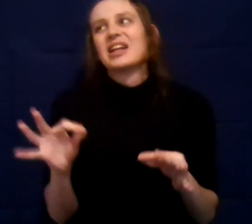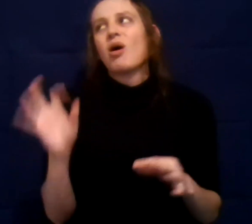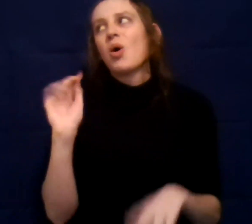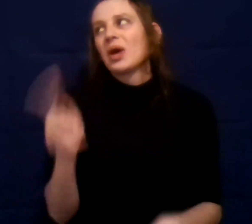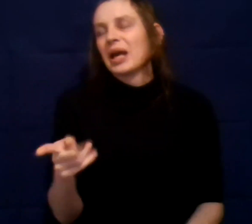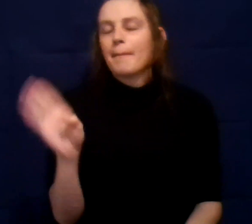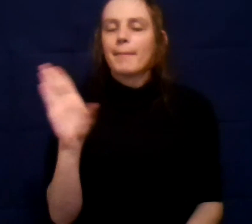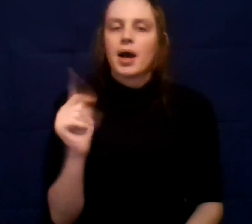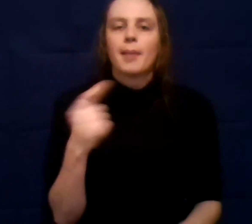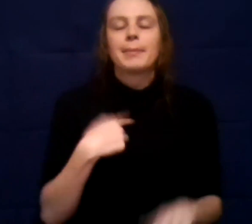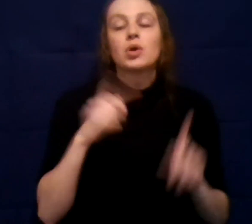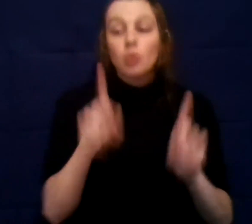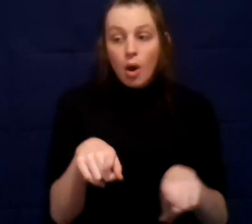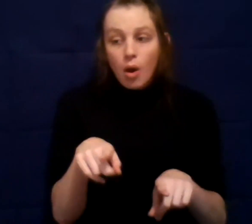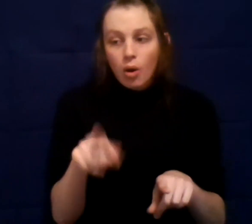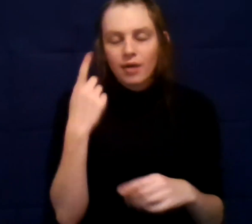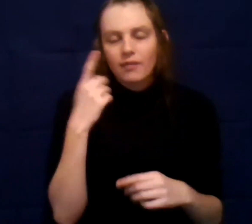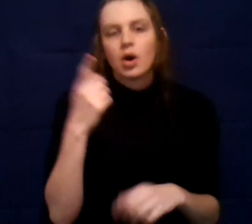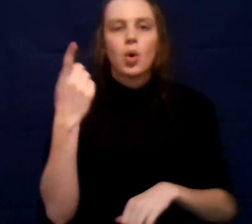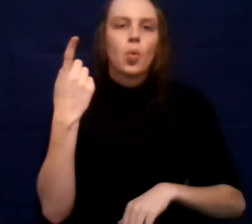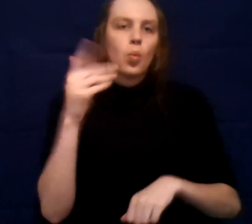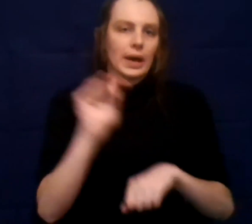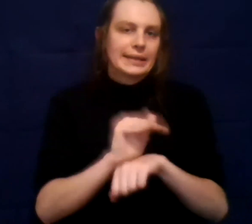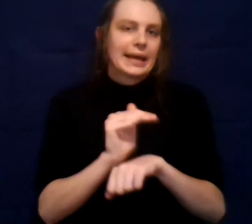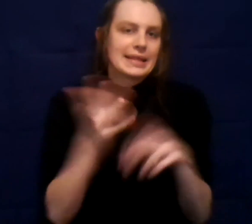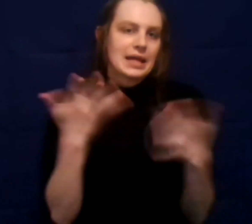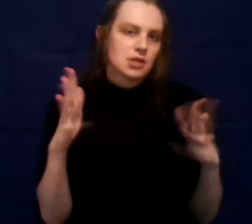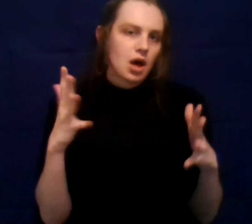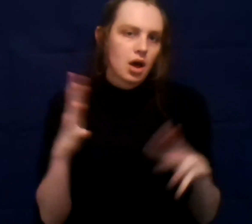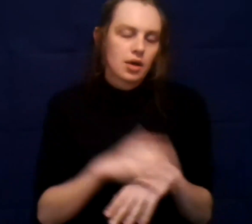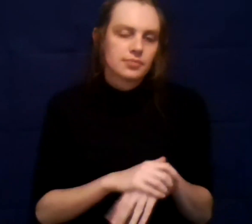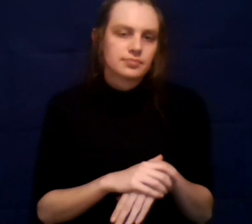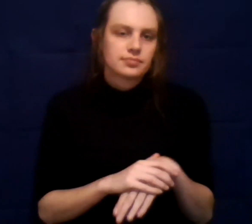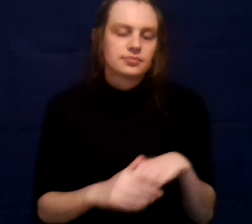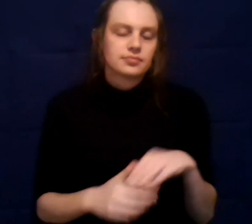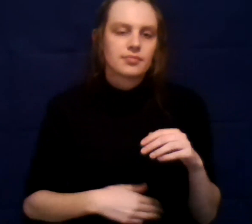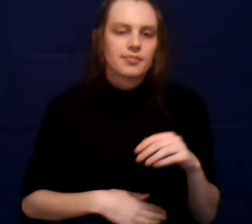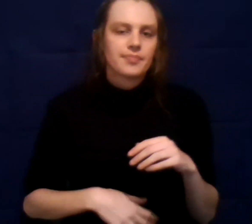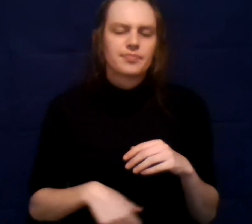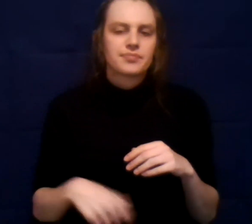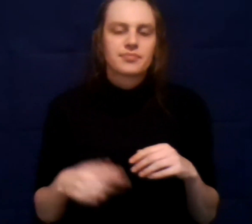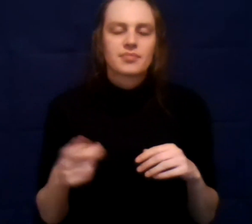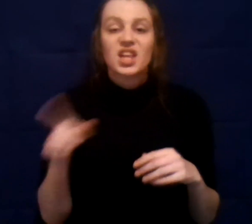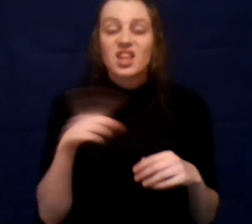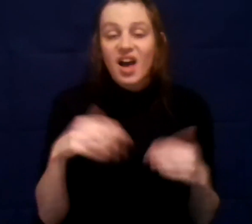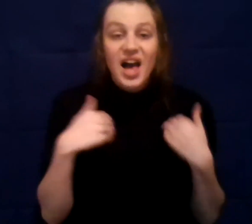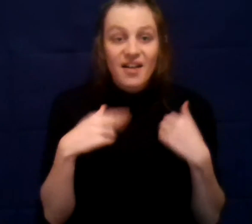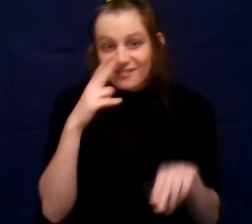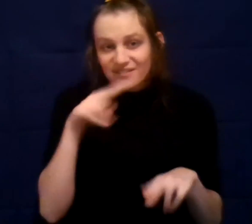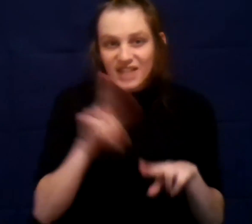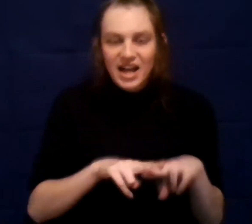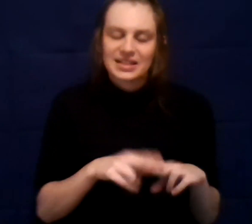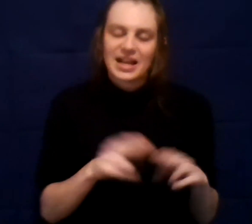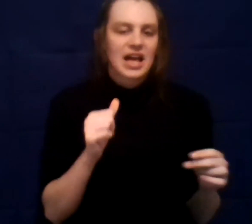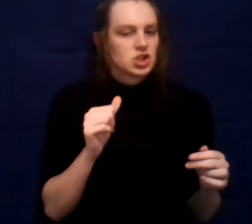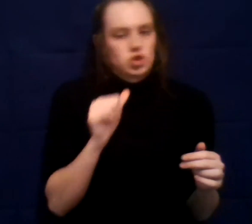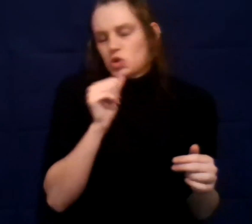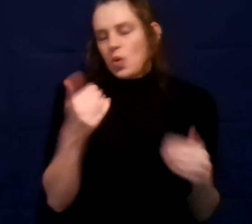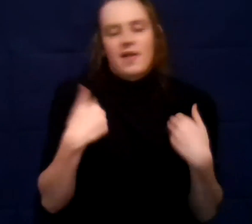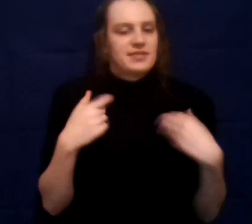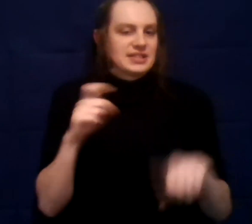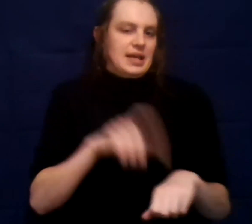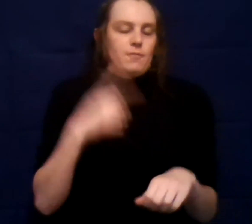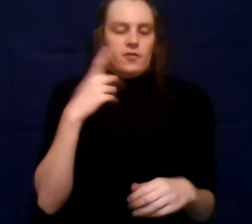And y'all are talking about it's going to be so much fun. I can't spare any time to have fun, So I